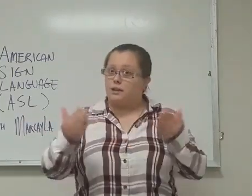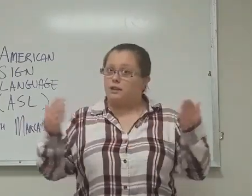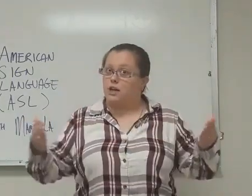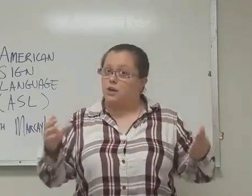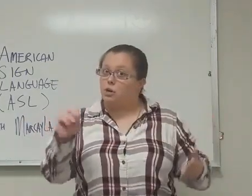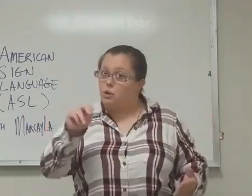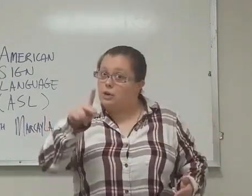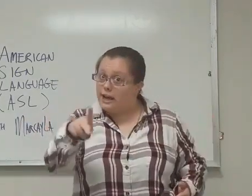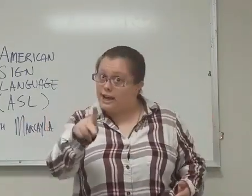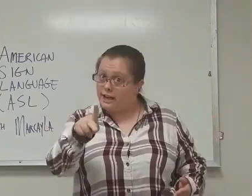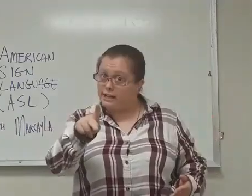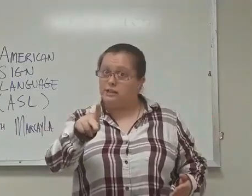everything okay.